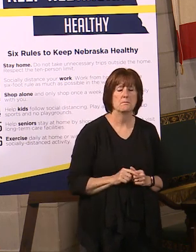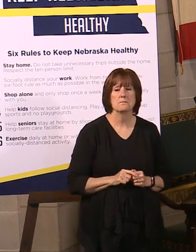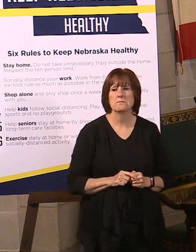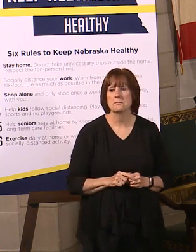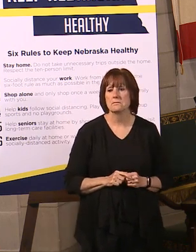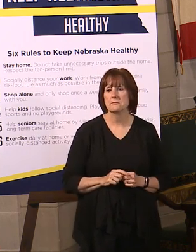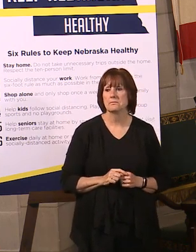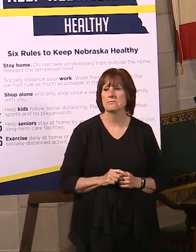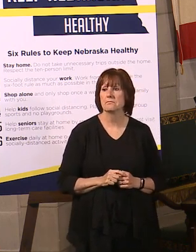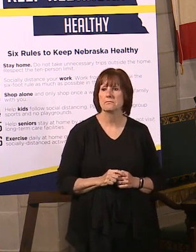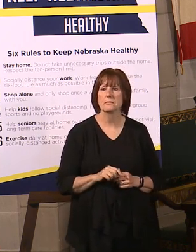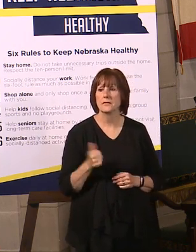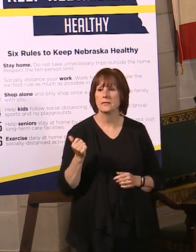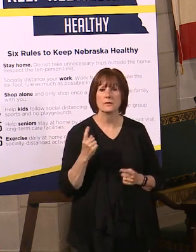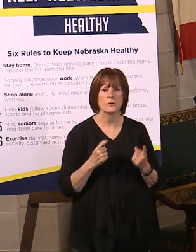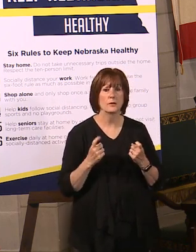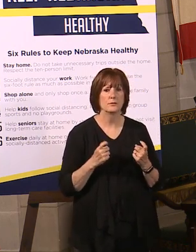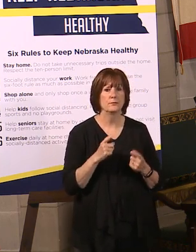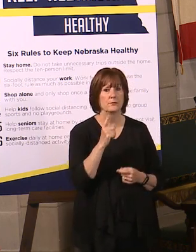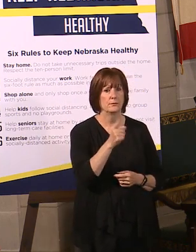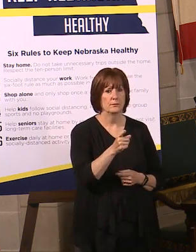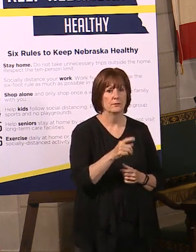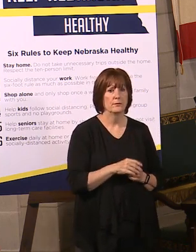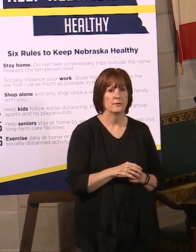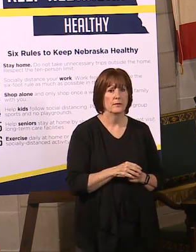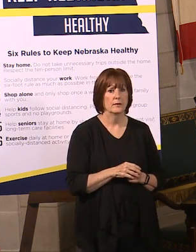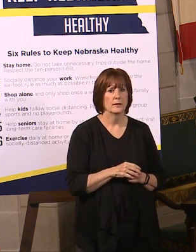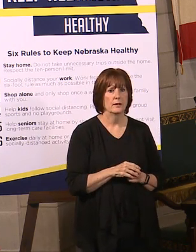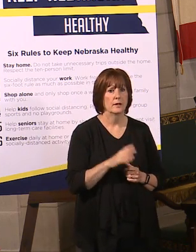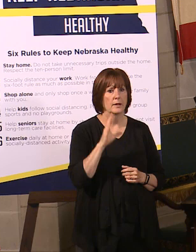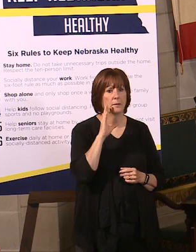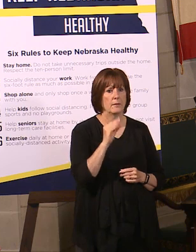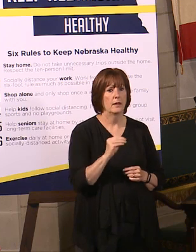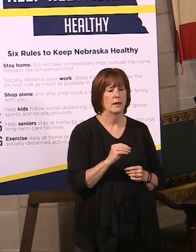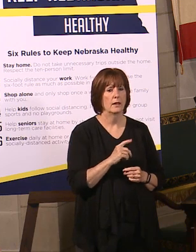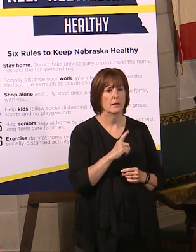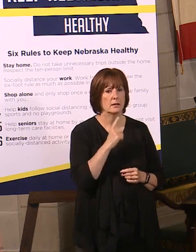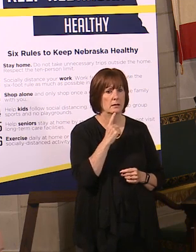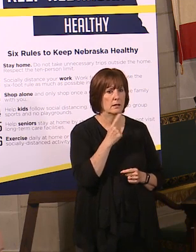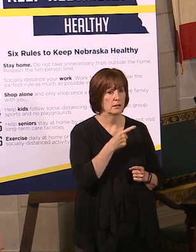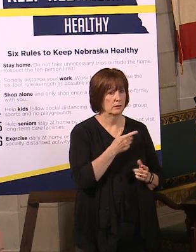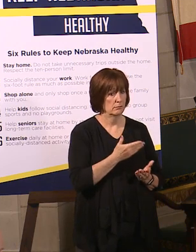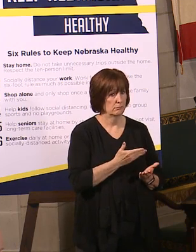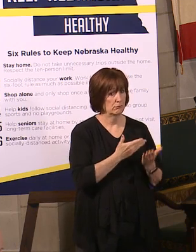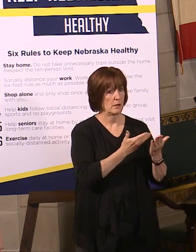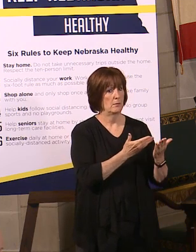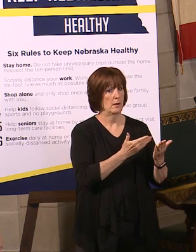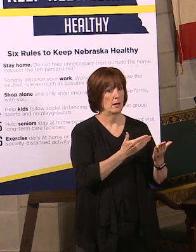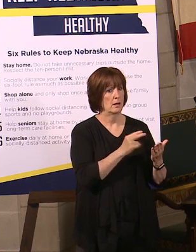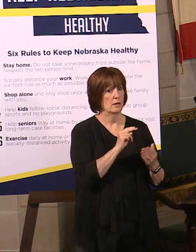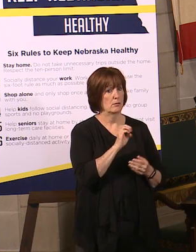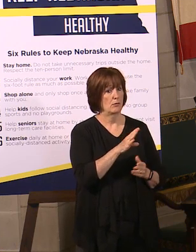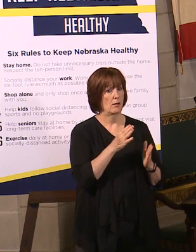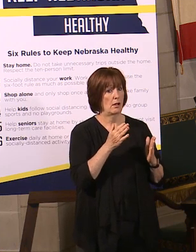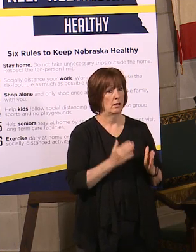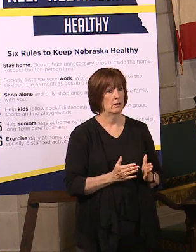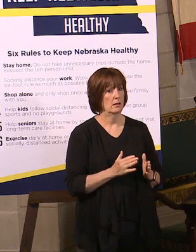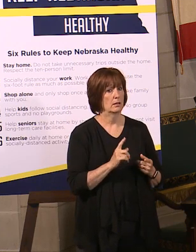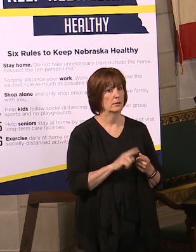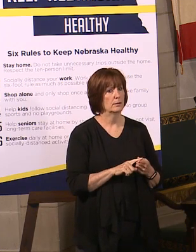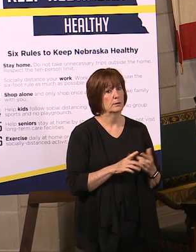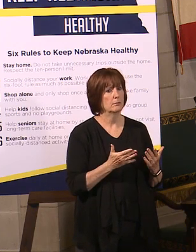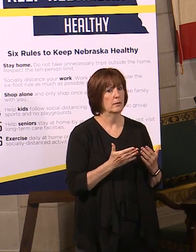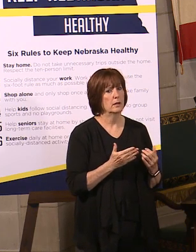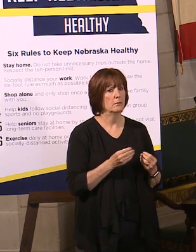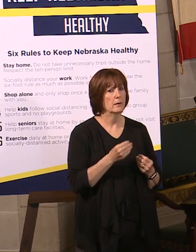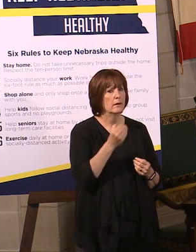Sure. Yeah, other questions? John? To the meat, I'm curious, would you recommend Nebraskans to maybe conserve meat,